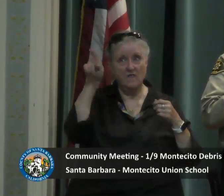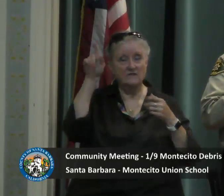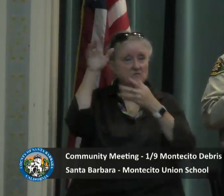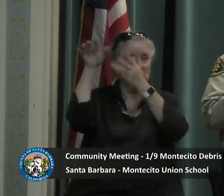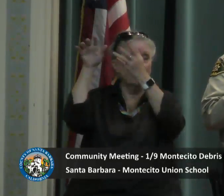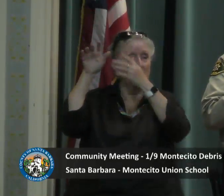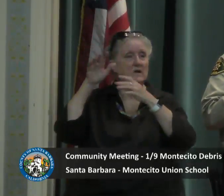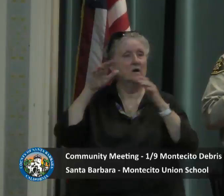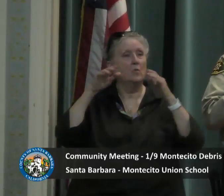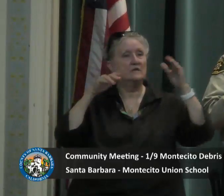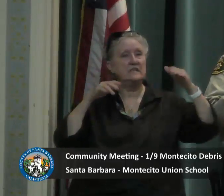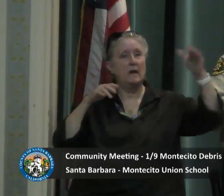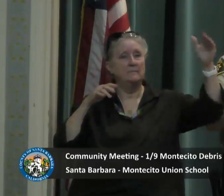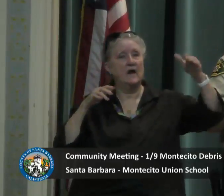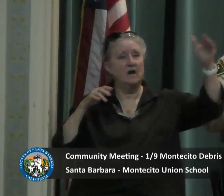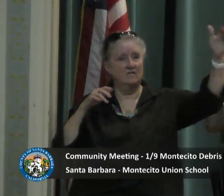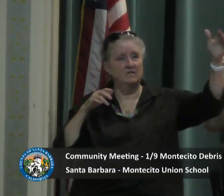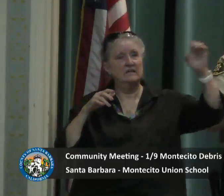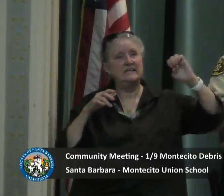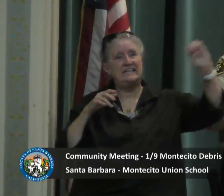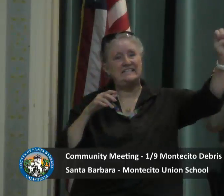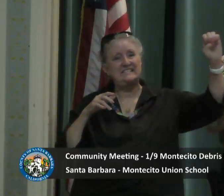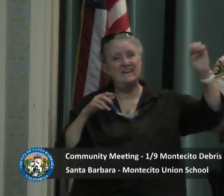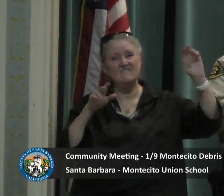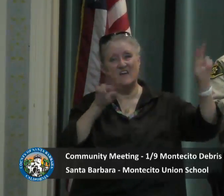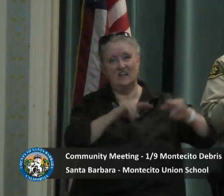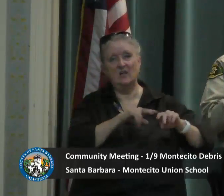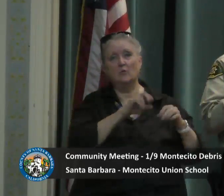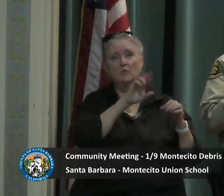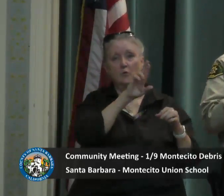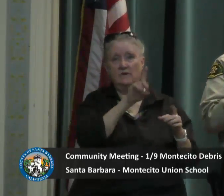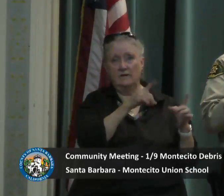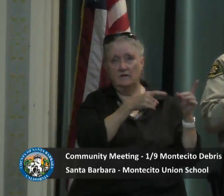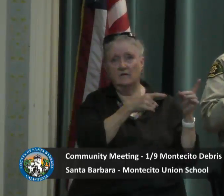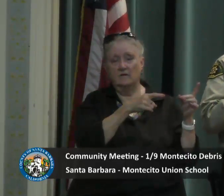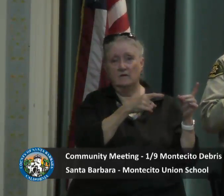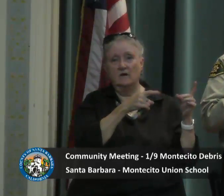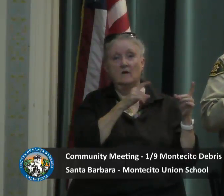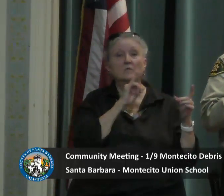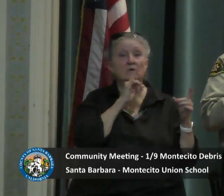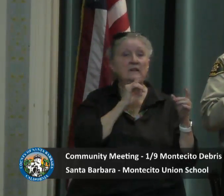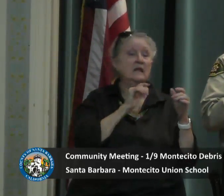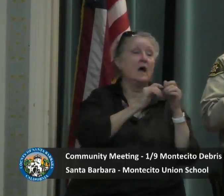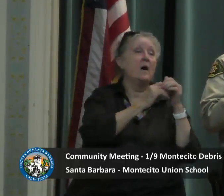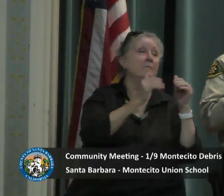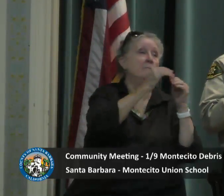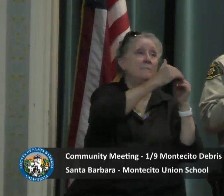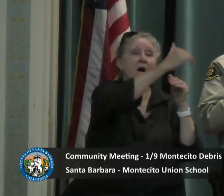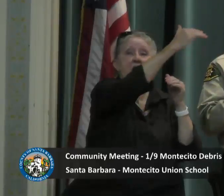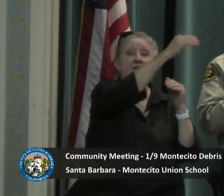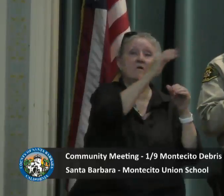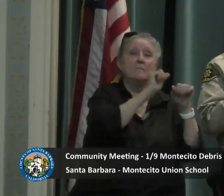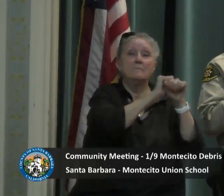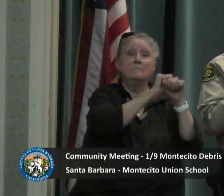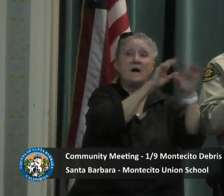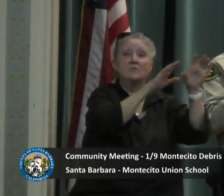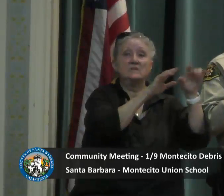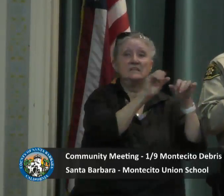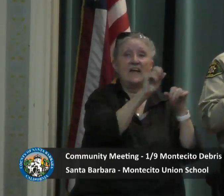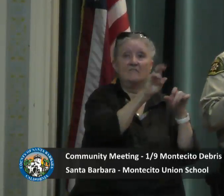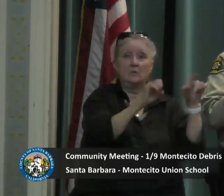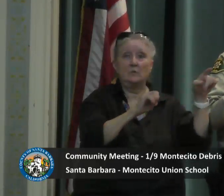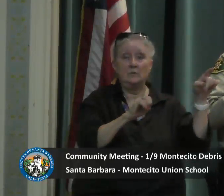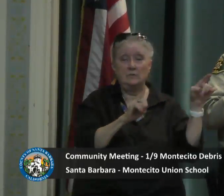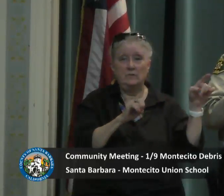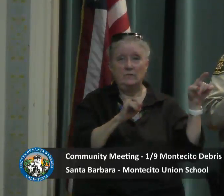was above East Valley Road. In fact, it was above mountain. So it was direct, it was towards